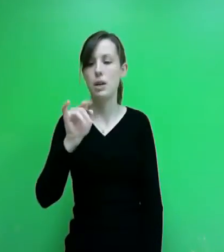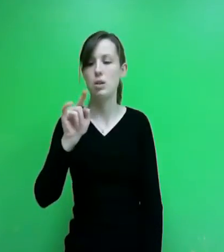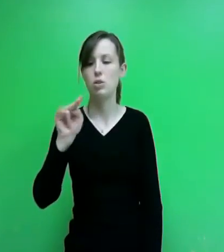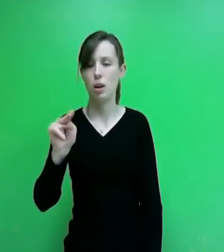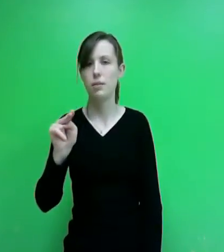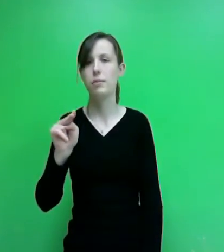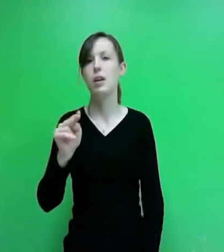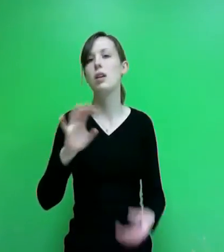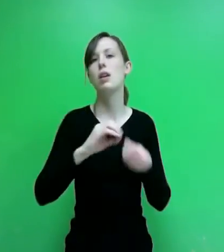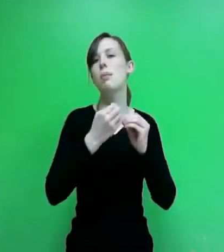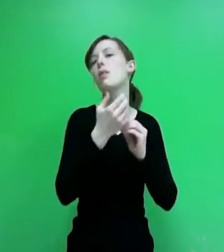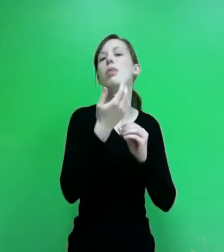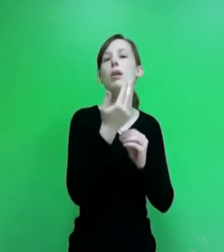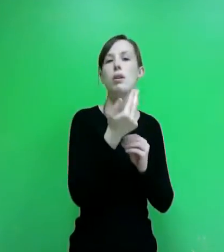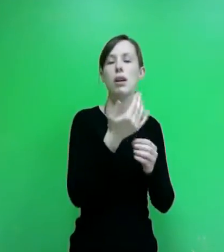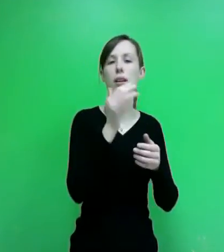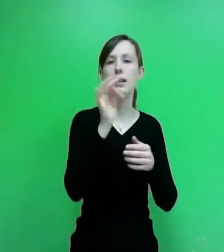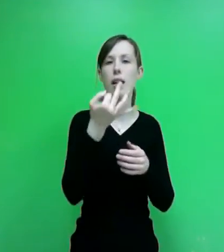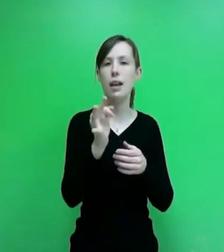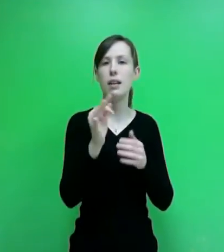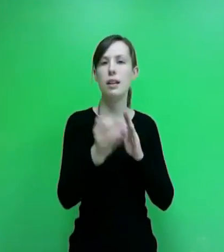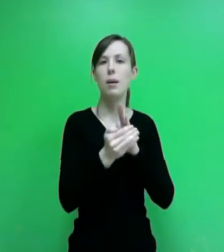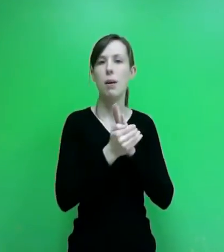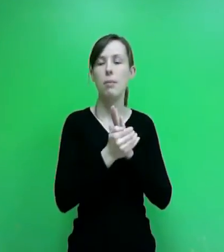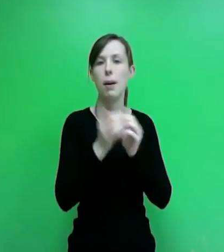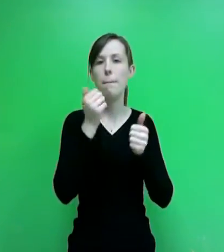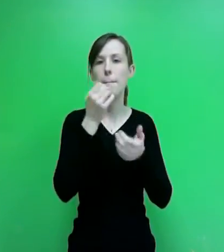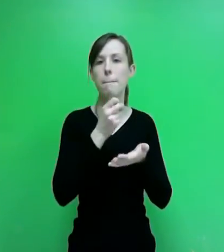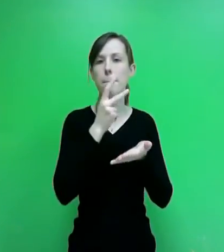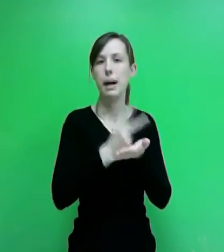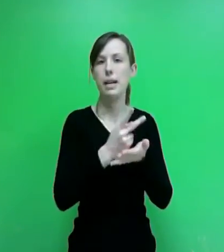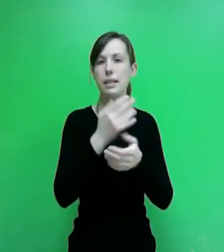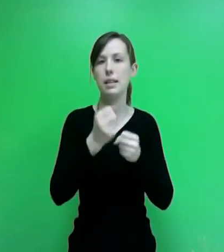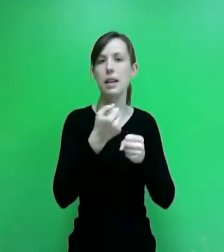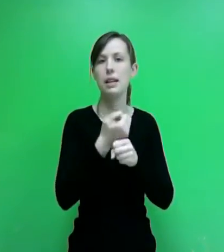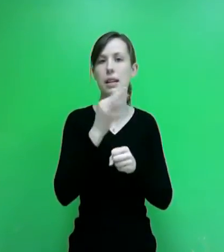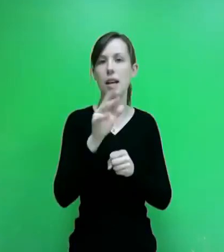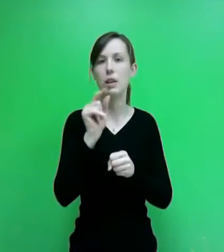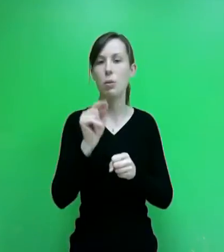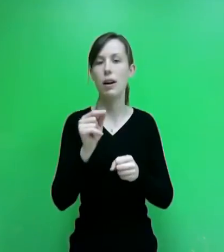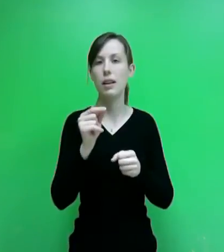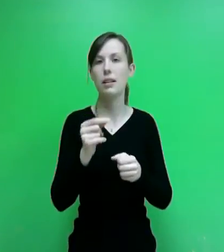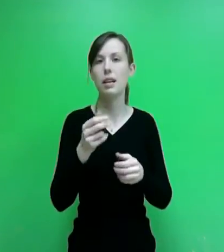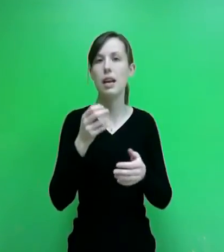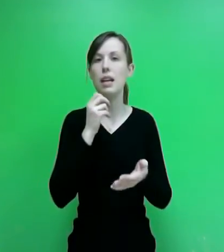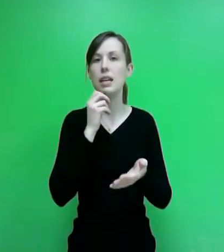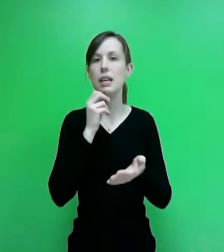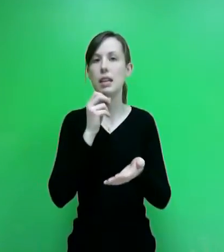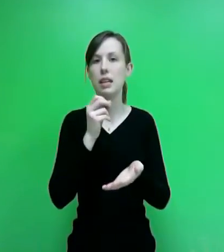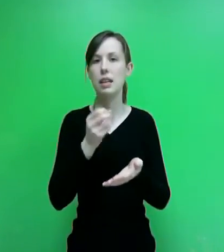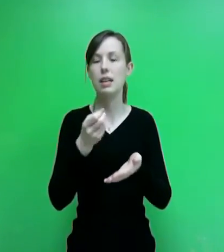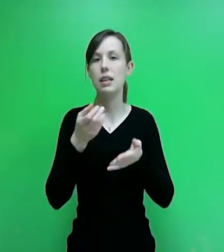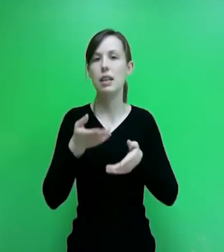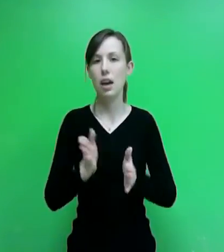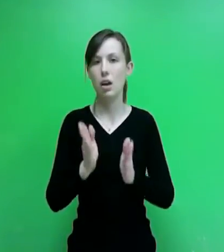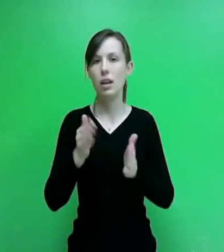the 19th Amendment, passed in the 1920s, guarantees this gender the right to vote. It was not until 1920